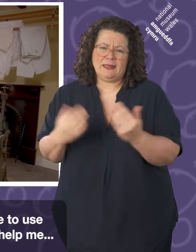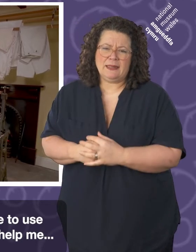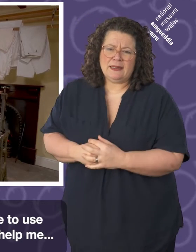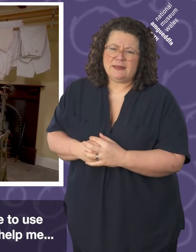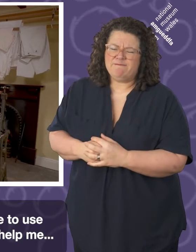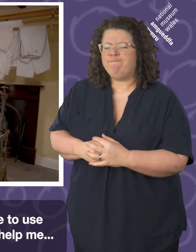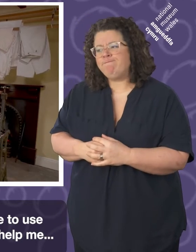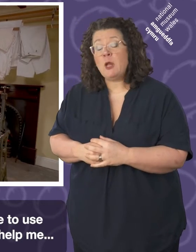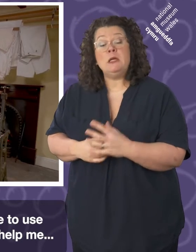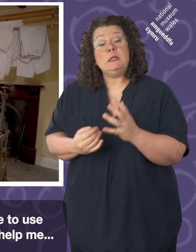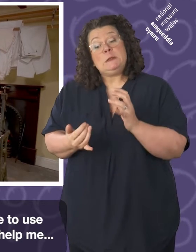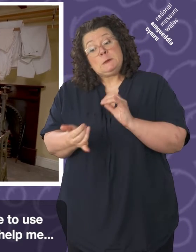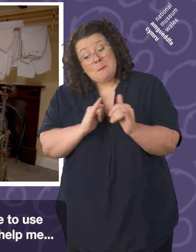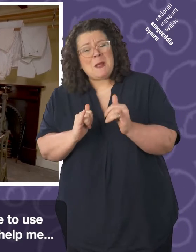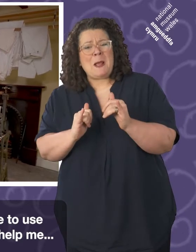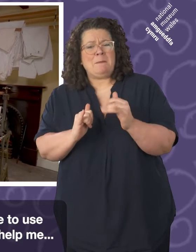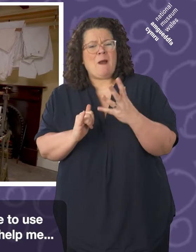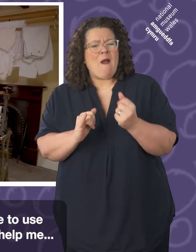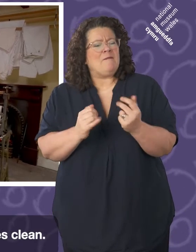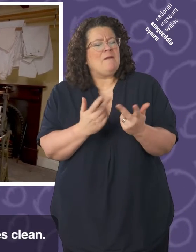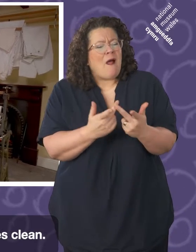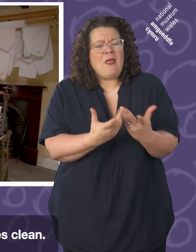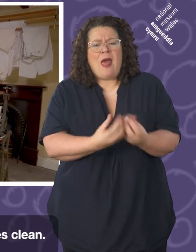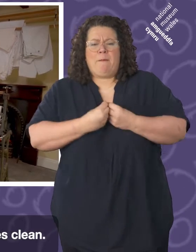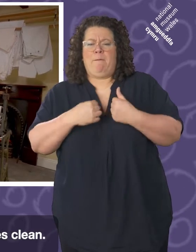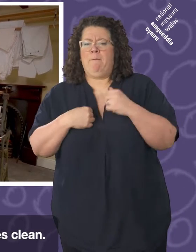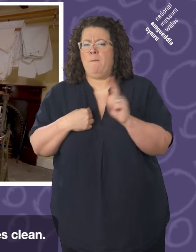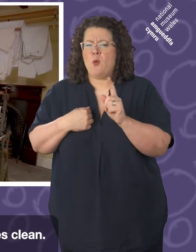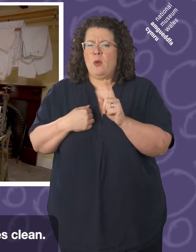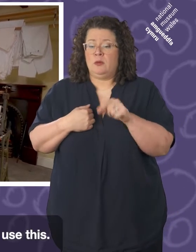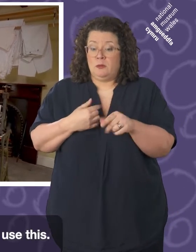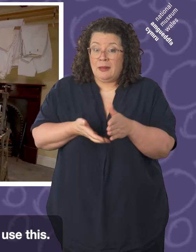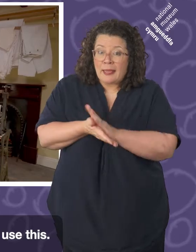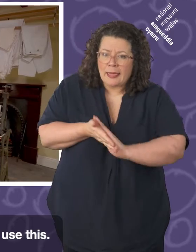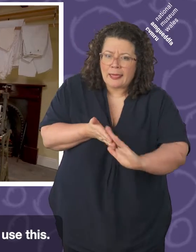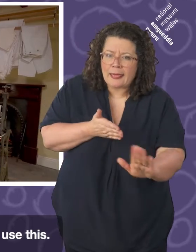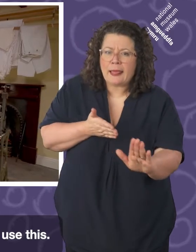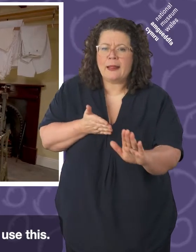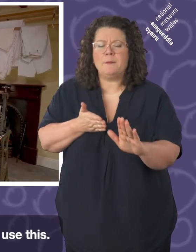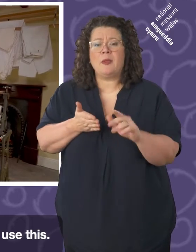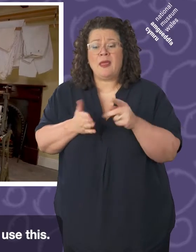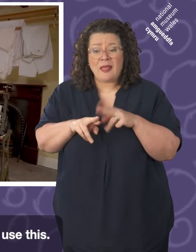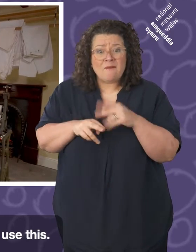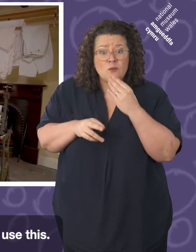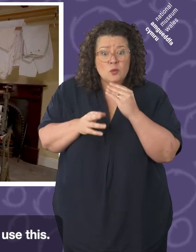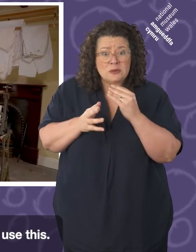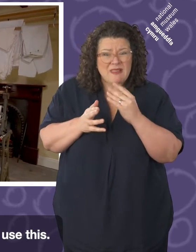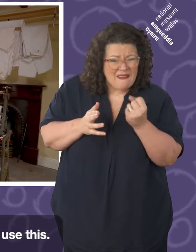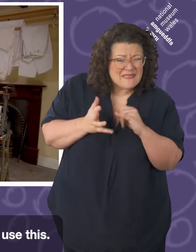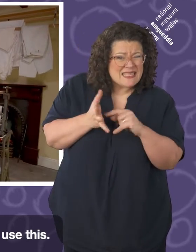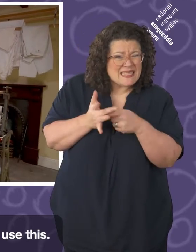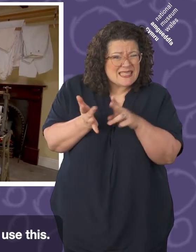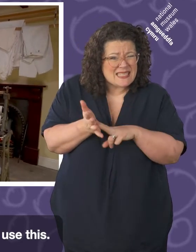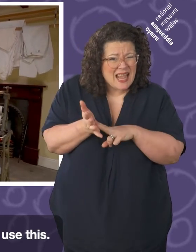I sometimes have to use something else to help me to get the clothes clean. If there's a stain, I